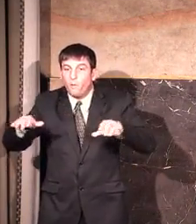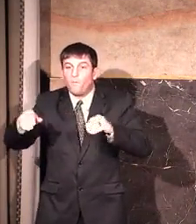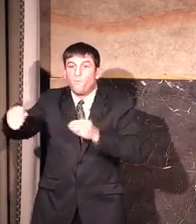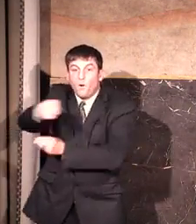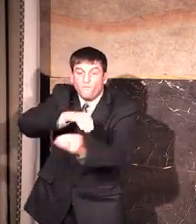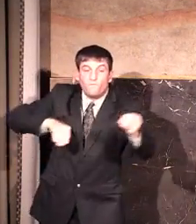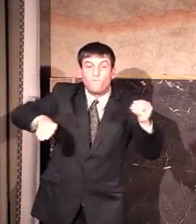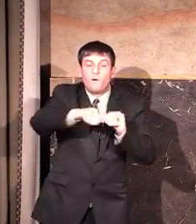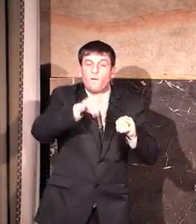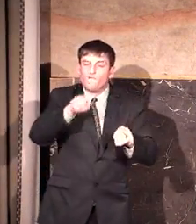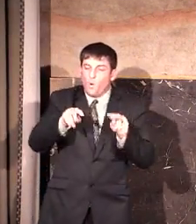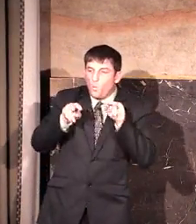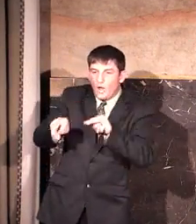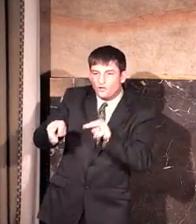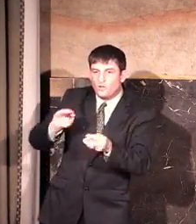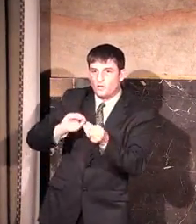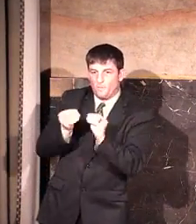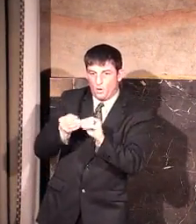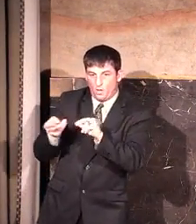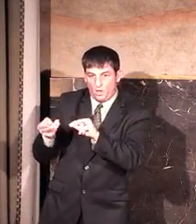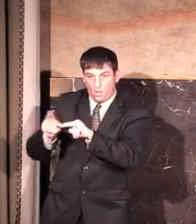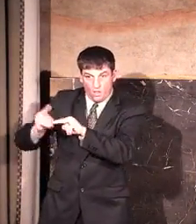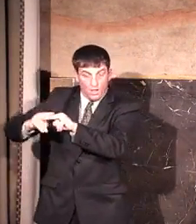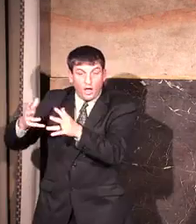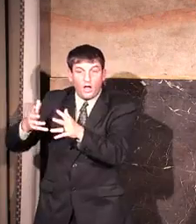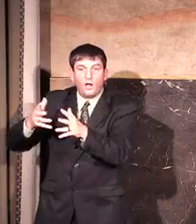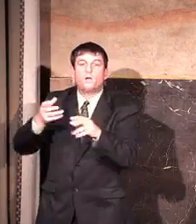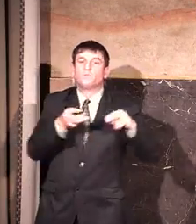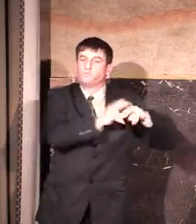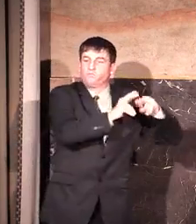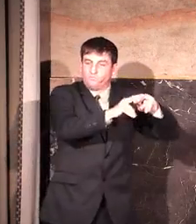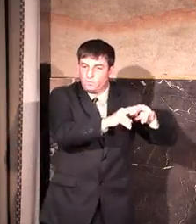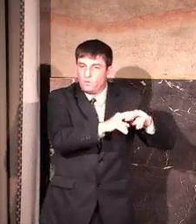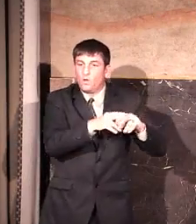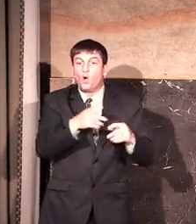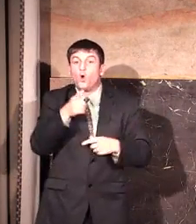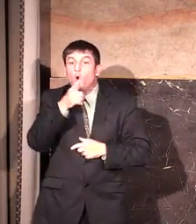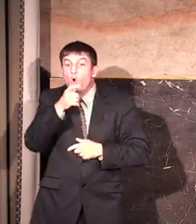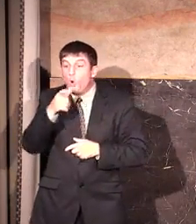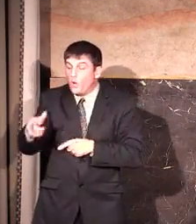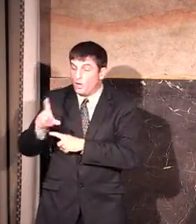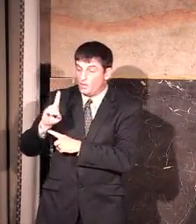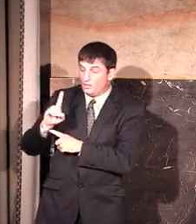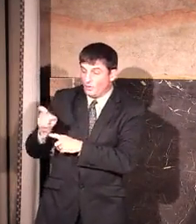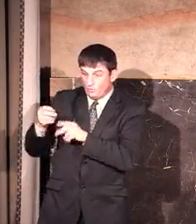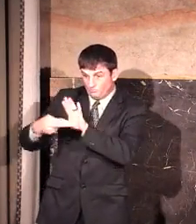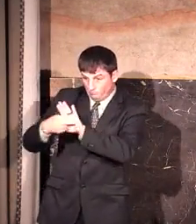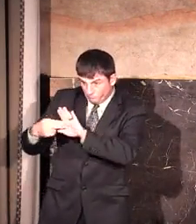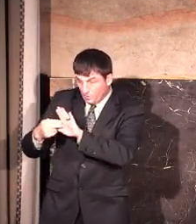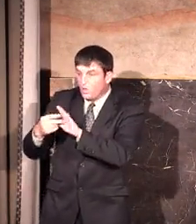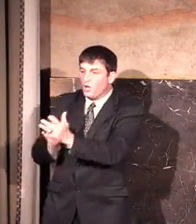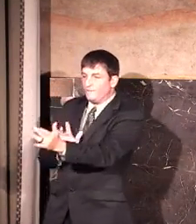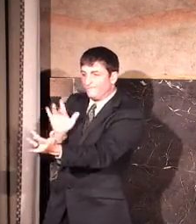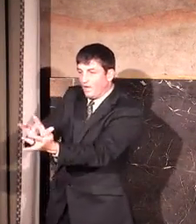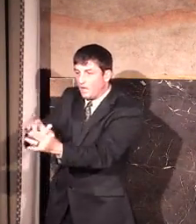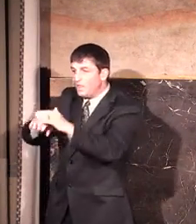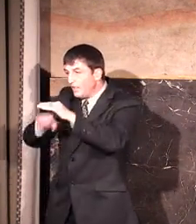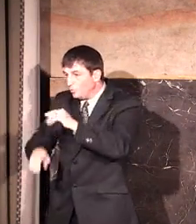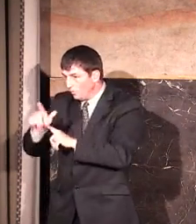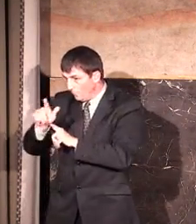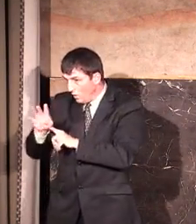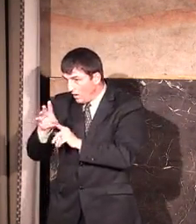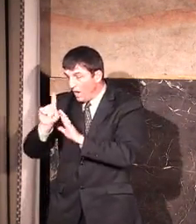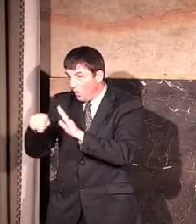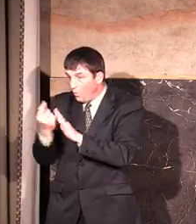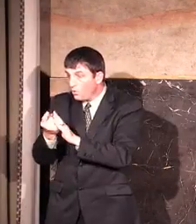reaching everybody who's been diagnosed within 24 hours of their diagnosis, and then reaching the majority of the contacts